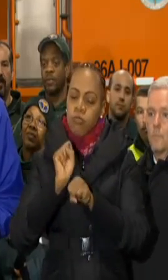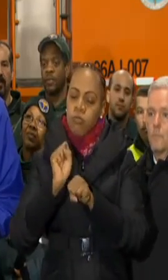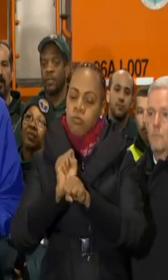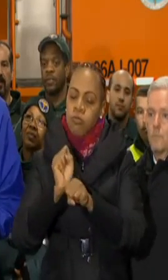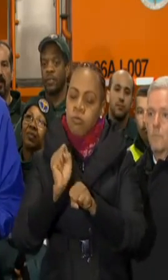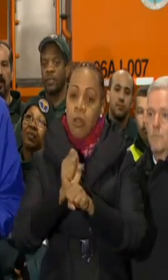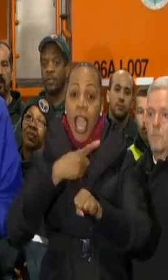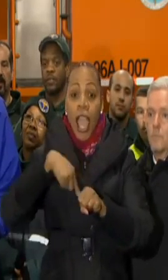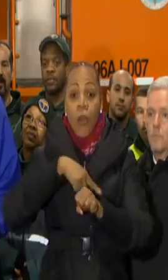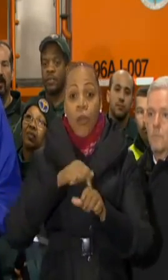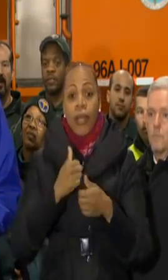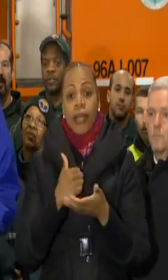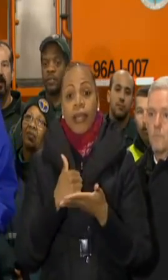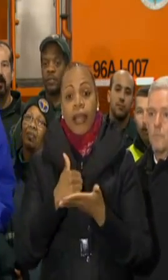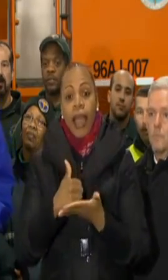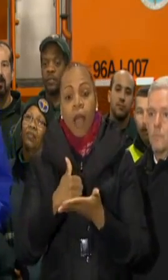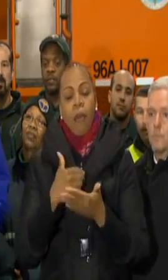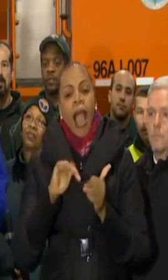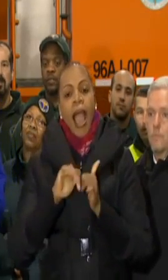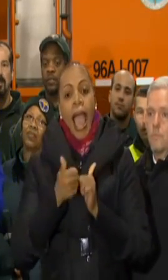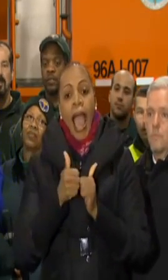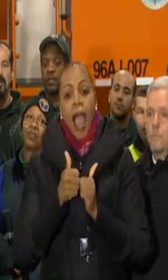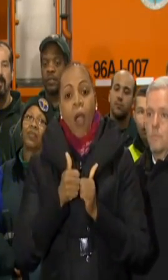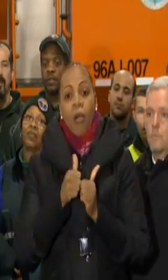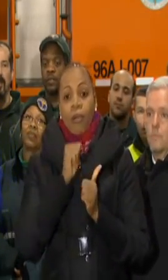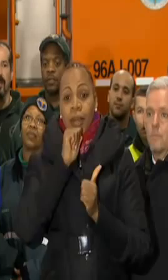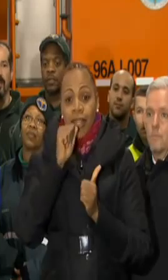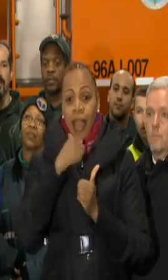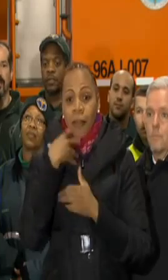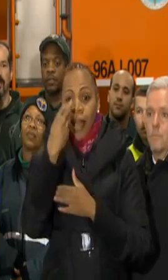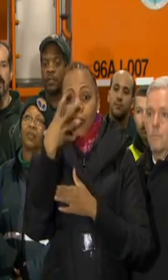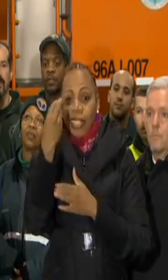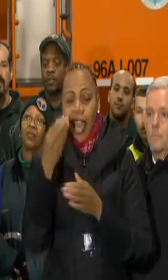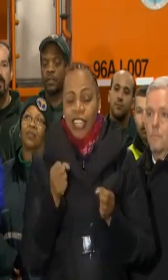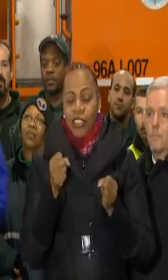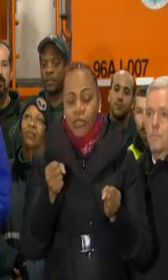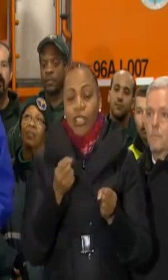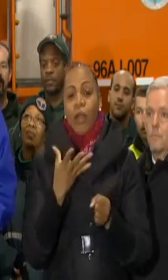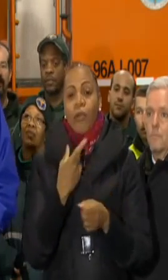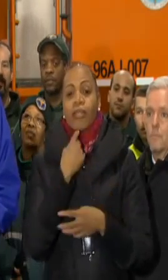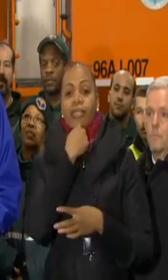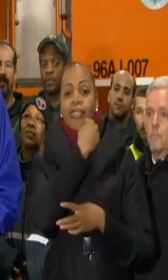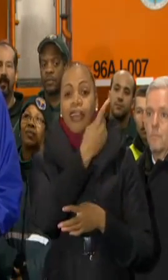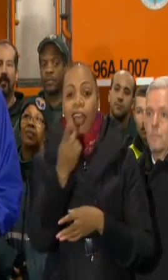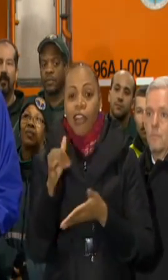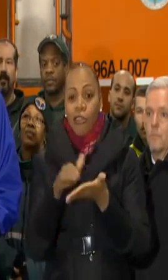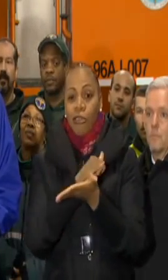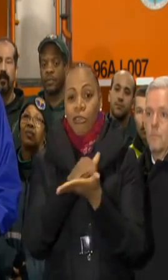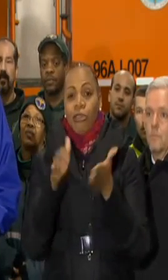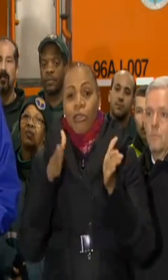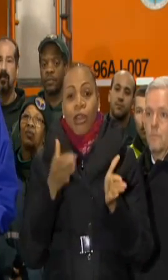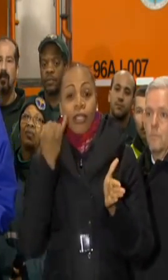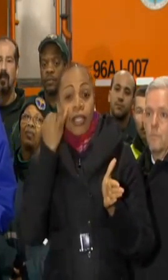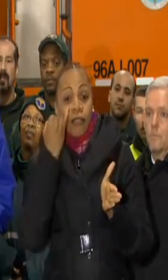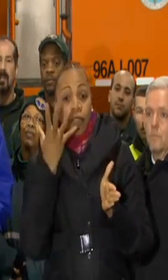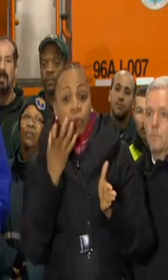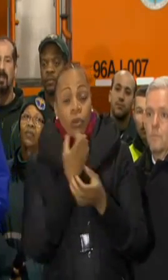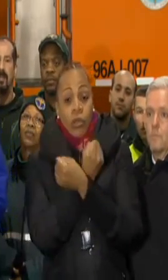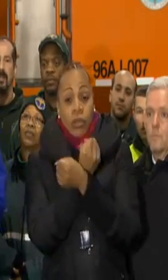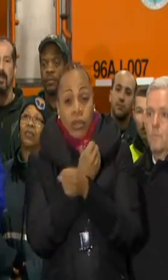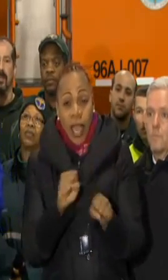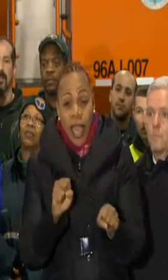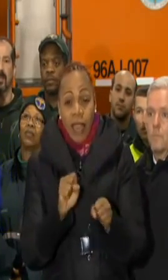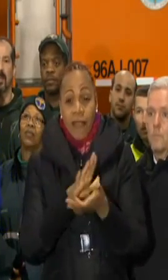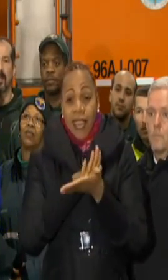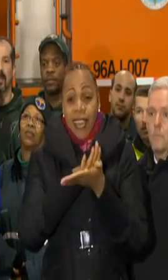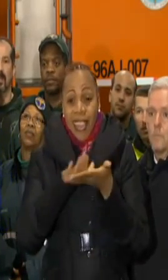out of their way so they can clear the streets. So I want to say to my fellow New Yorkers, if you want safe, clear streets,